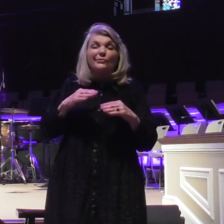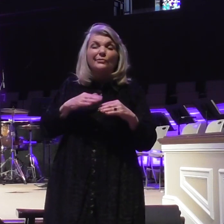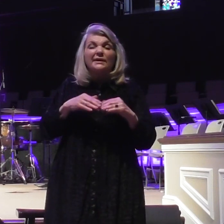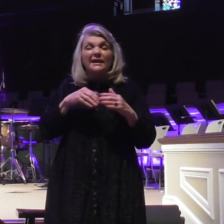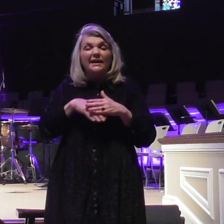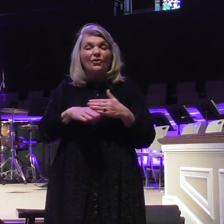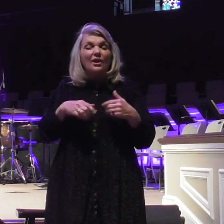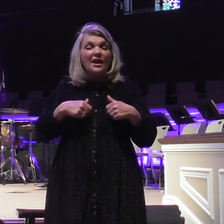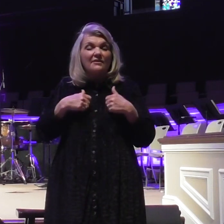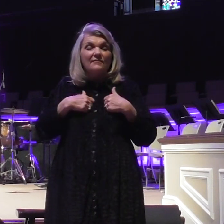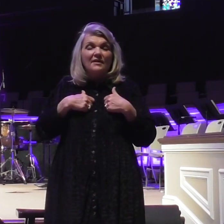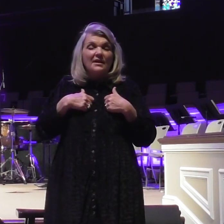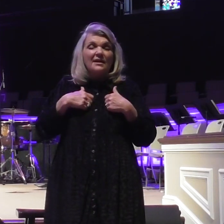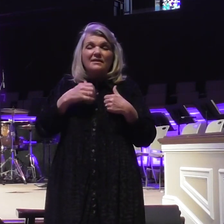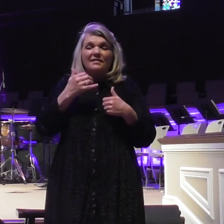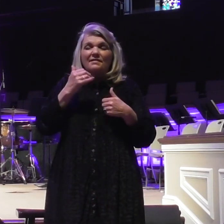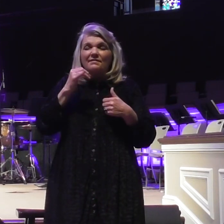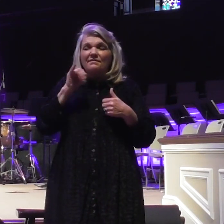displeasing to you.